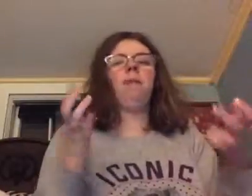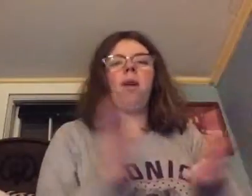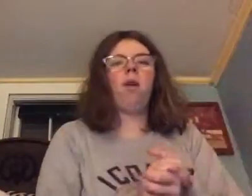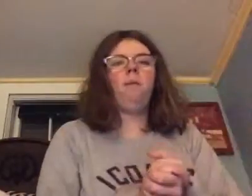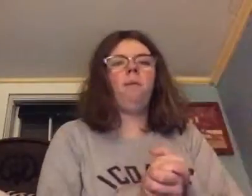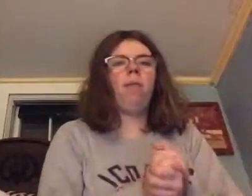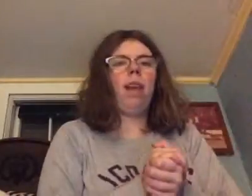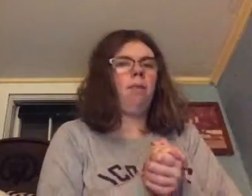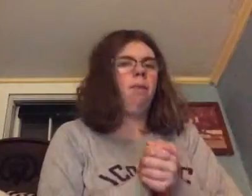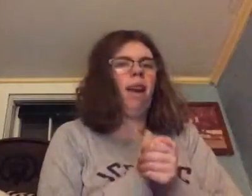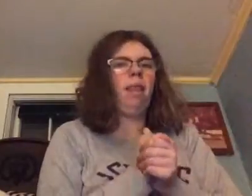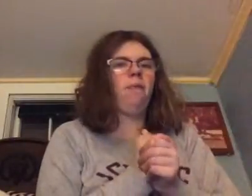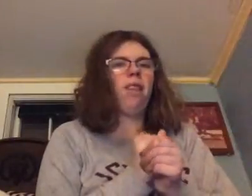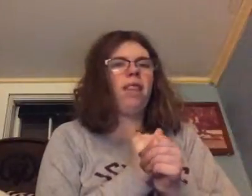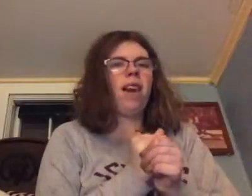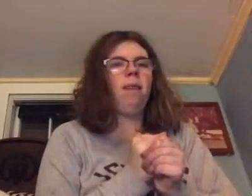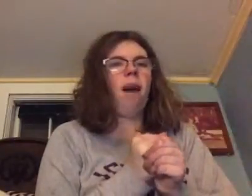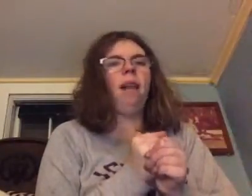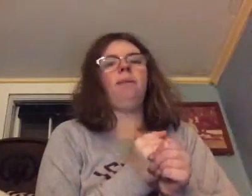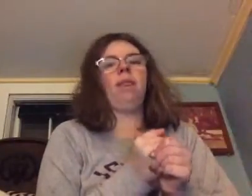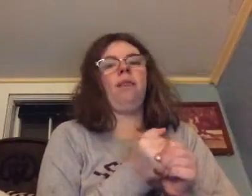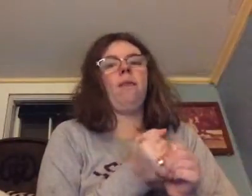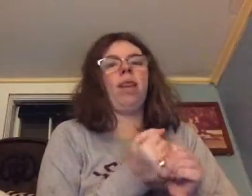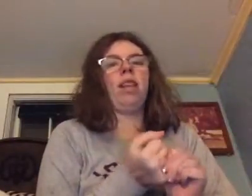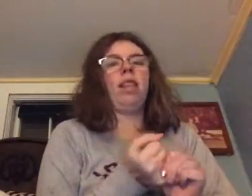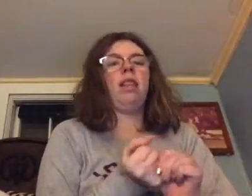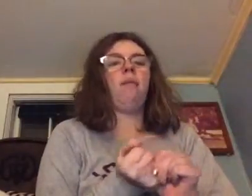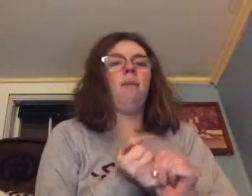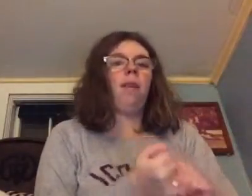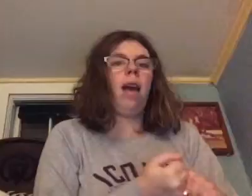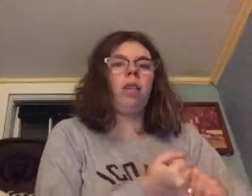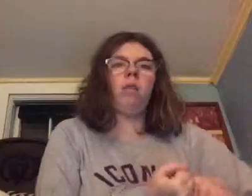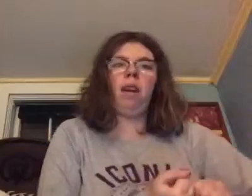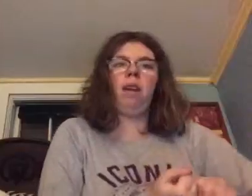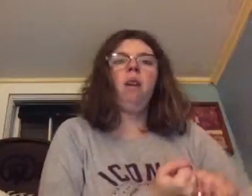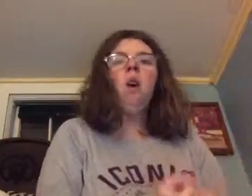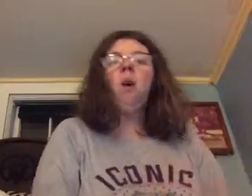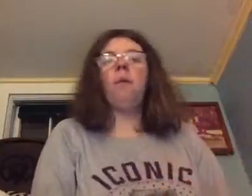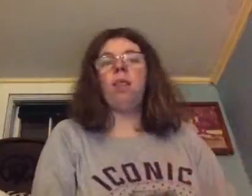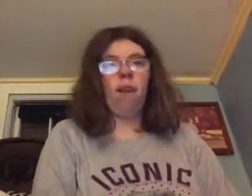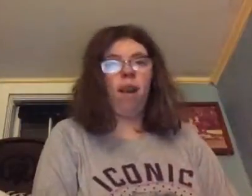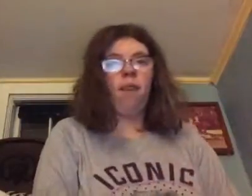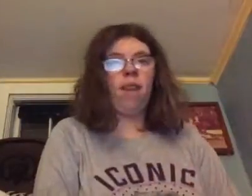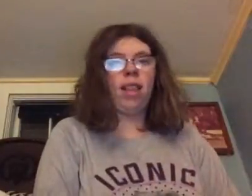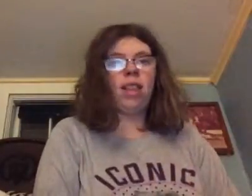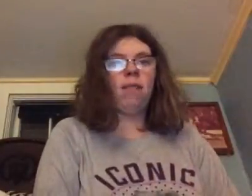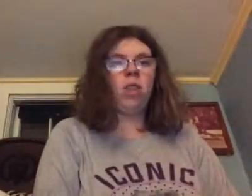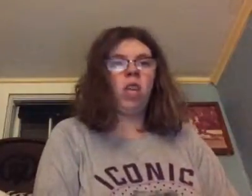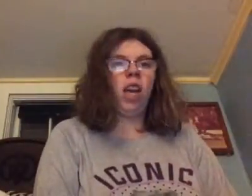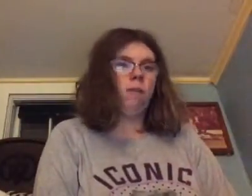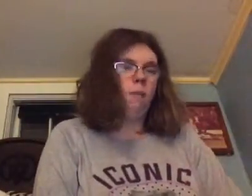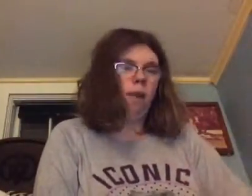remember. That's what my other friend said, but I don't believe it because the remark that she made was very offensive, and she had a brother